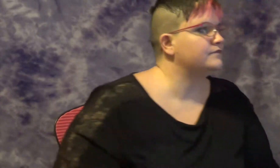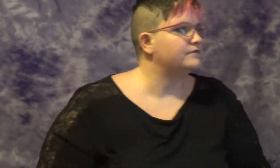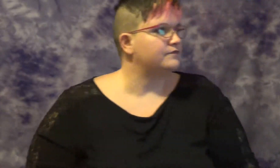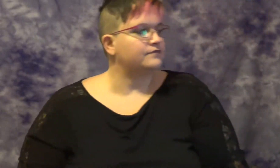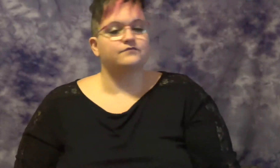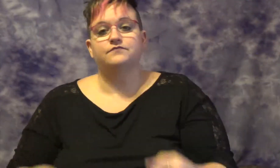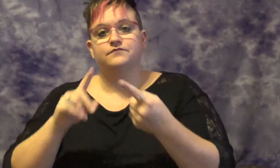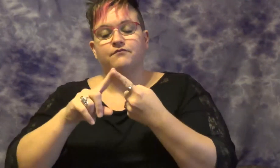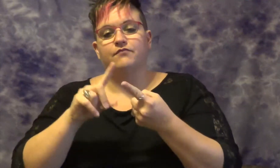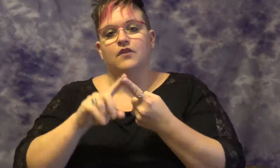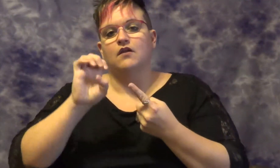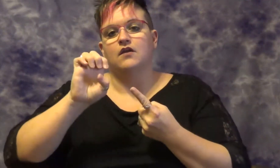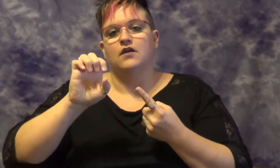that we use in our language.